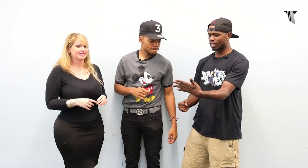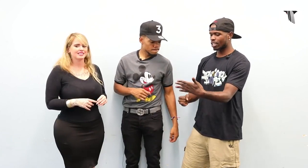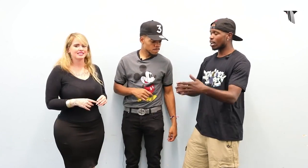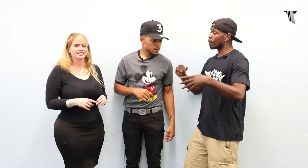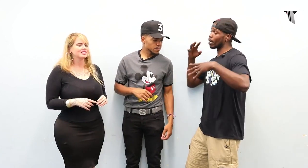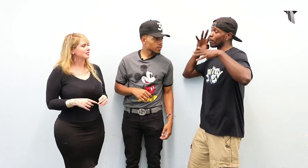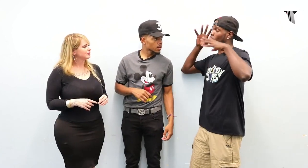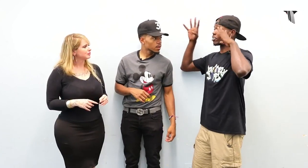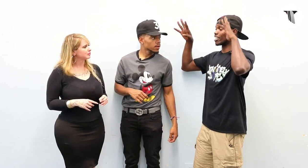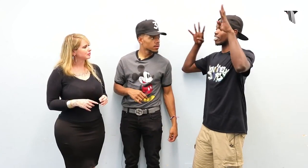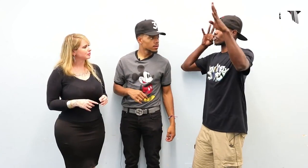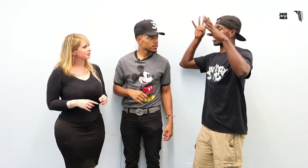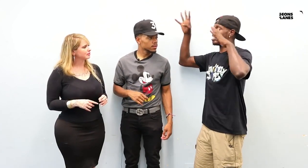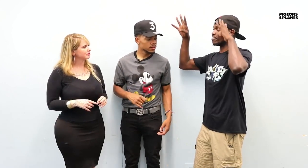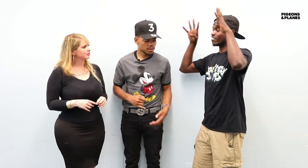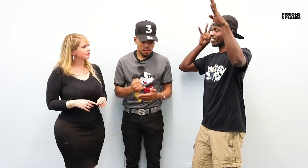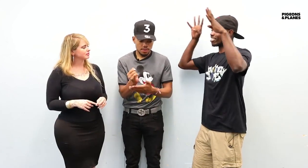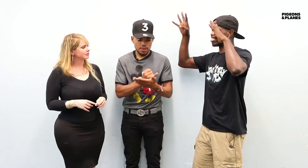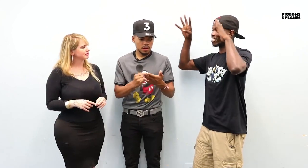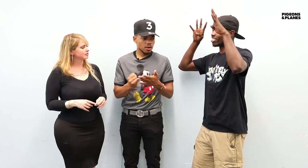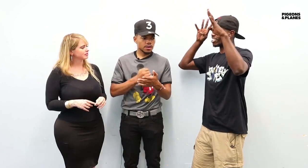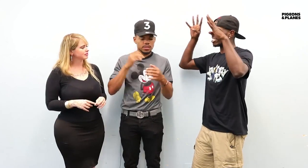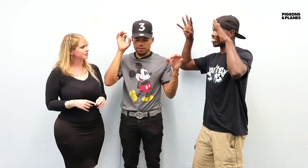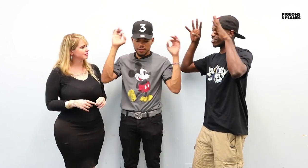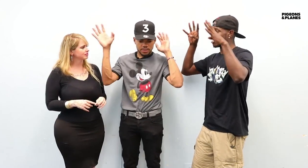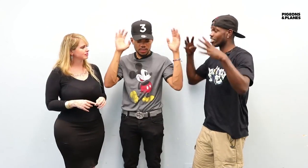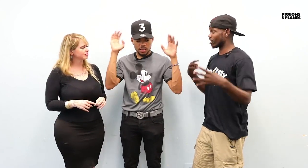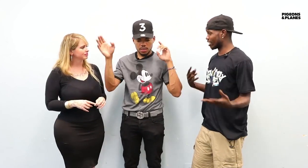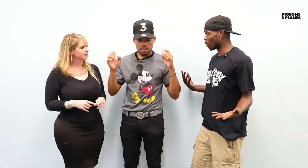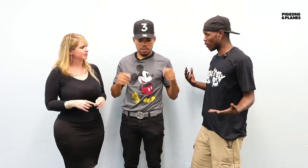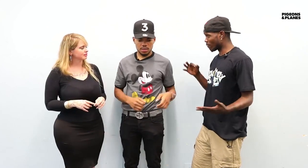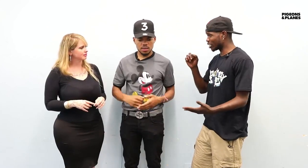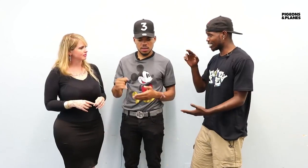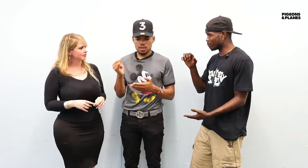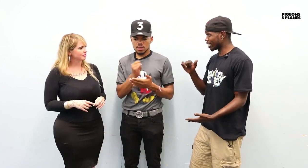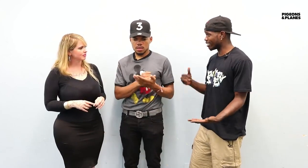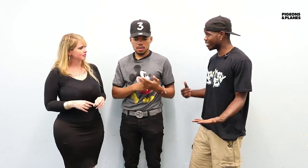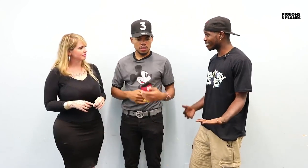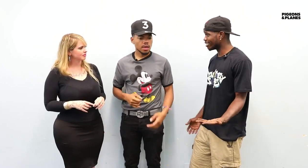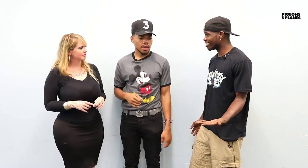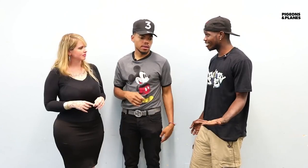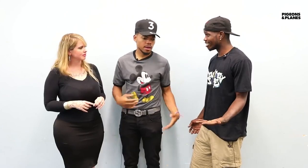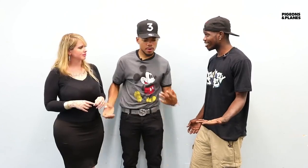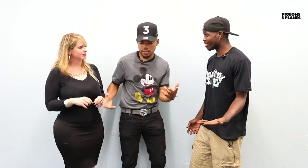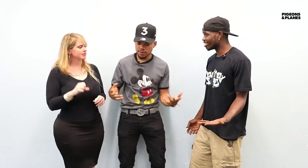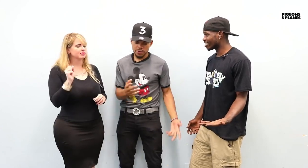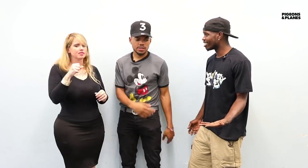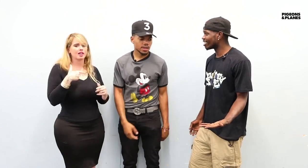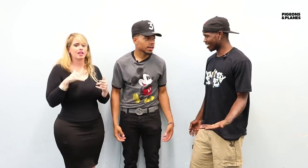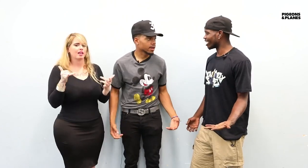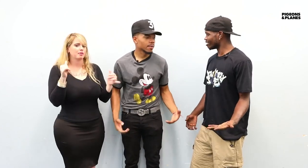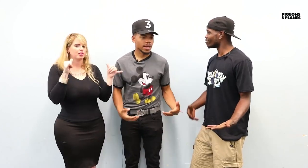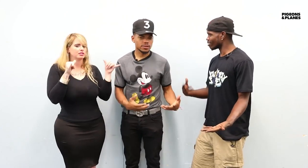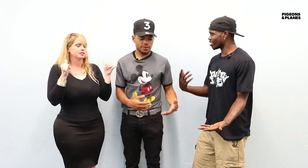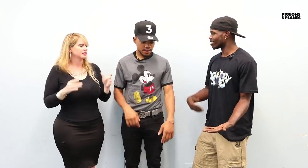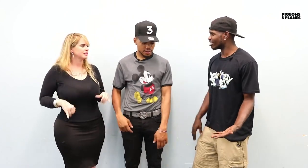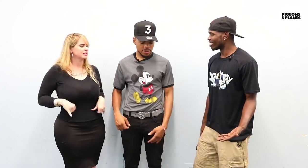but I'm also getting creative. I'm getting artsy-fartsy. Is that what feisty meant? Yeah, like I'm artsy fartsy. Not like I'm actually farting.